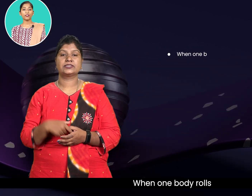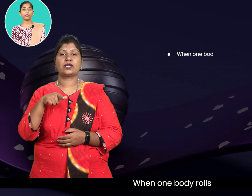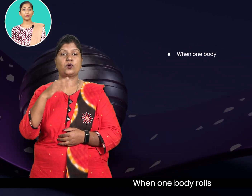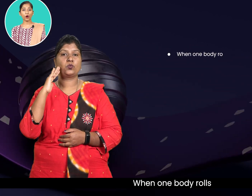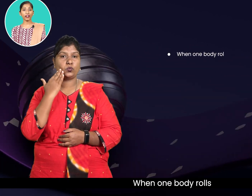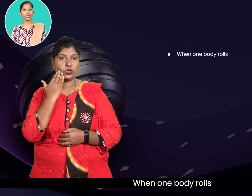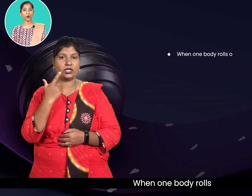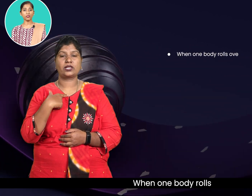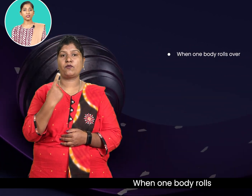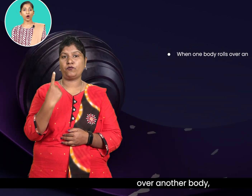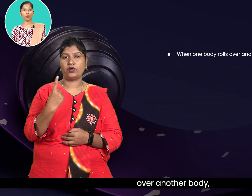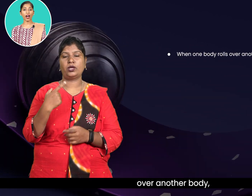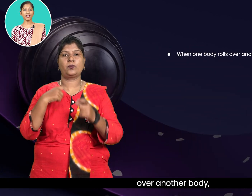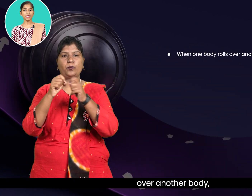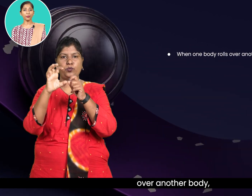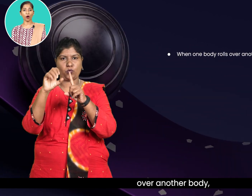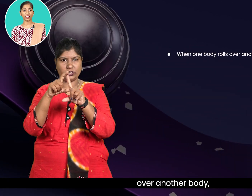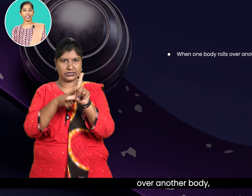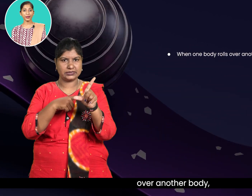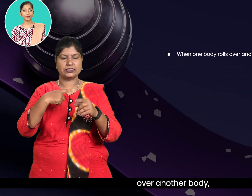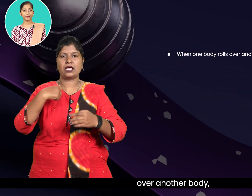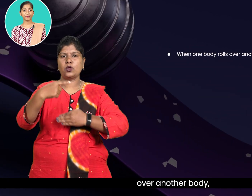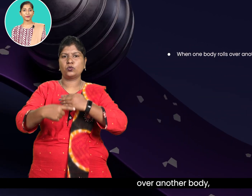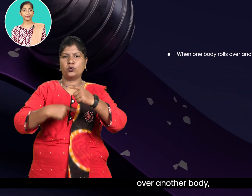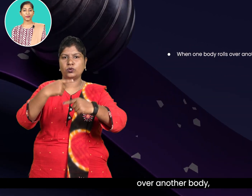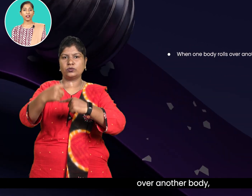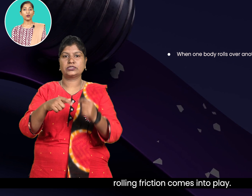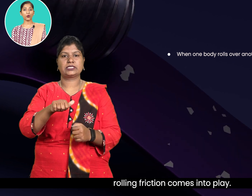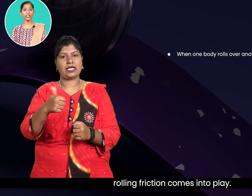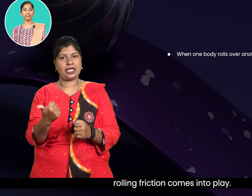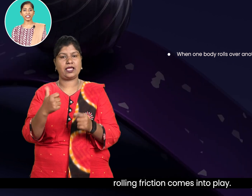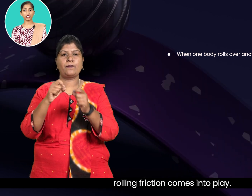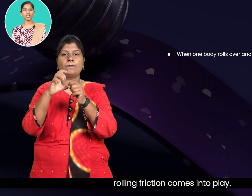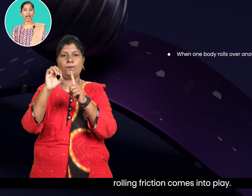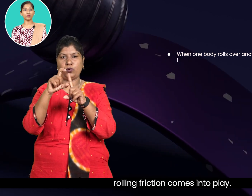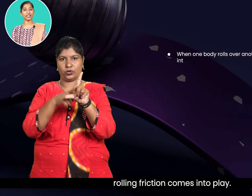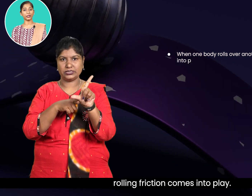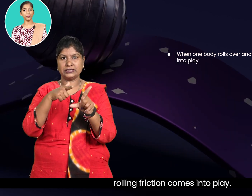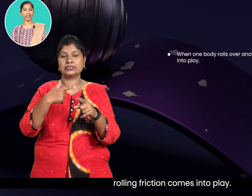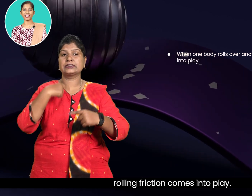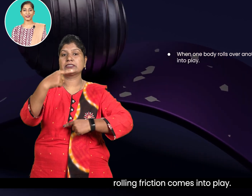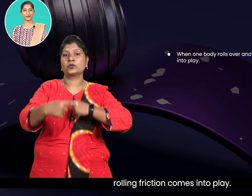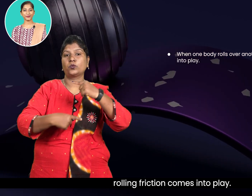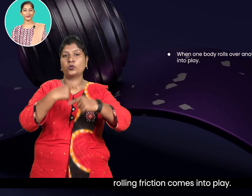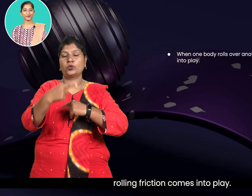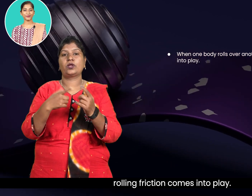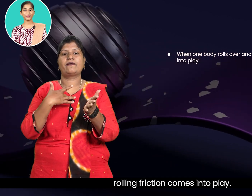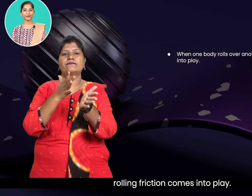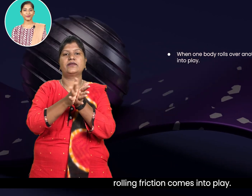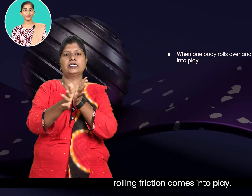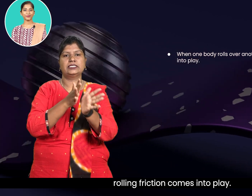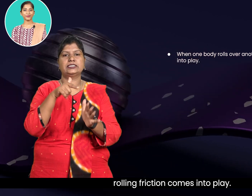When one body rolls over another body, rolling friction comes into play.